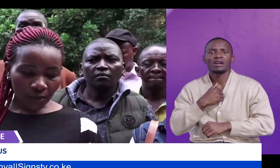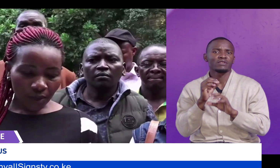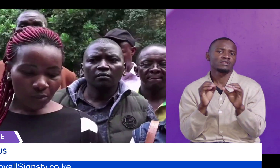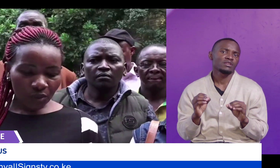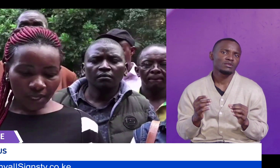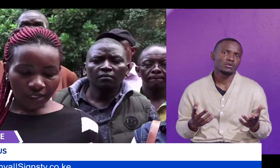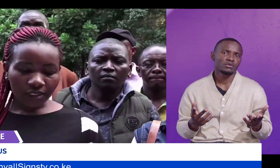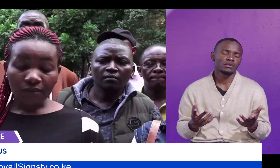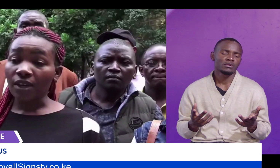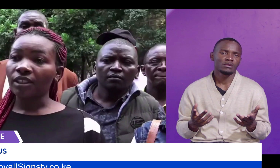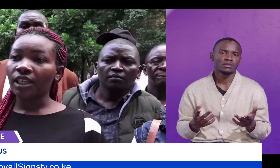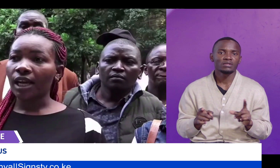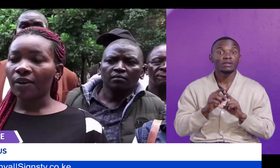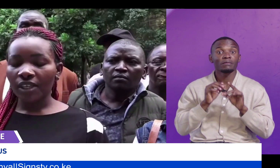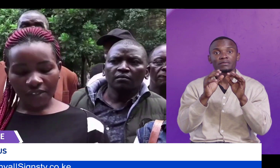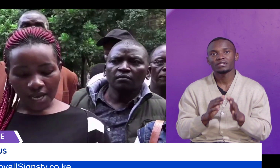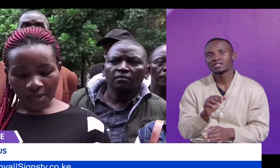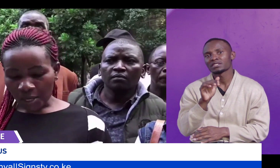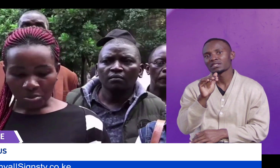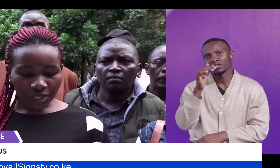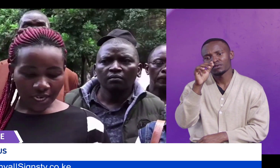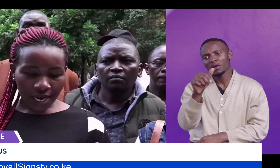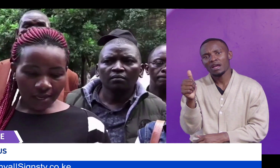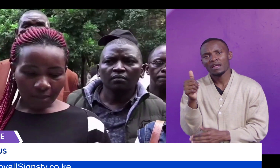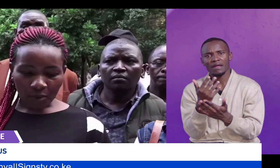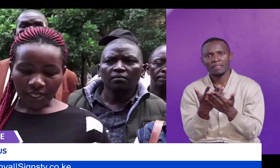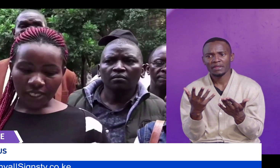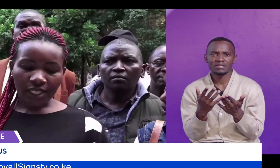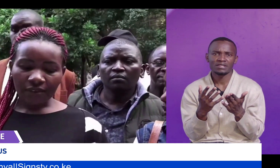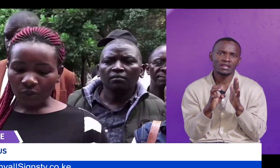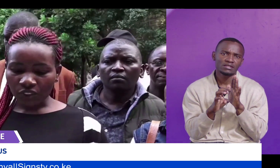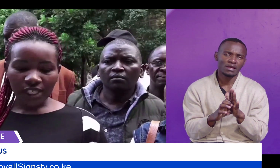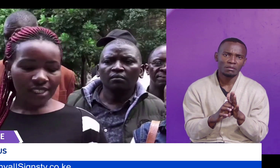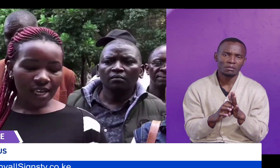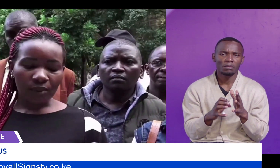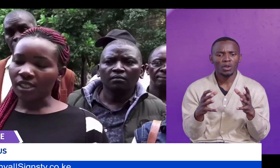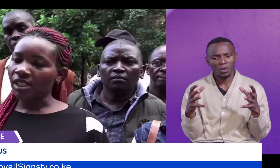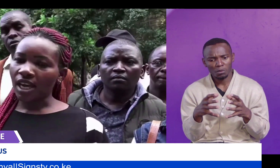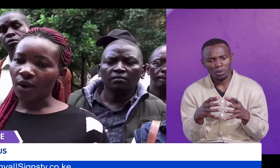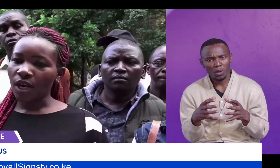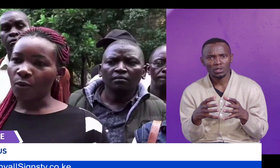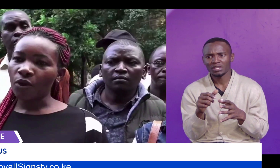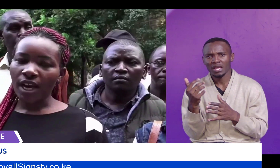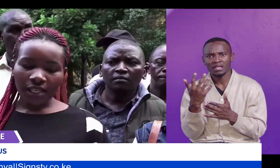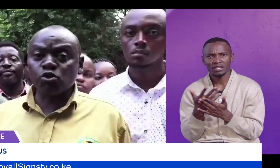Walimu pia wanaitisha vifaa vingine kama vile vya mpira, mambo mengine vya kucheza, unasikia hakuna muda. Who should